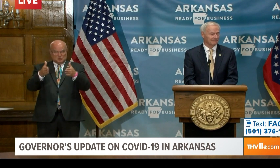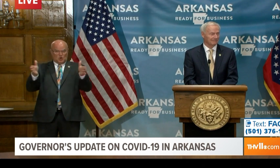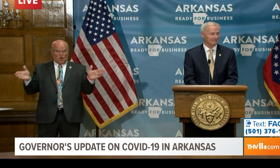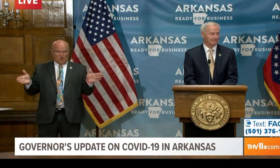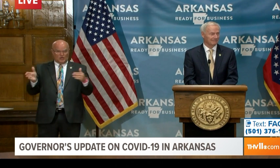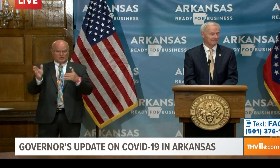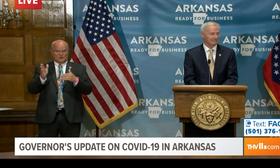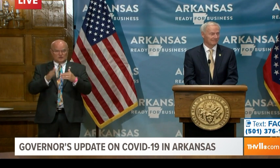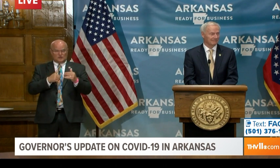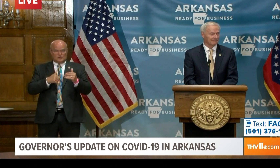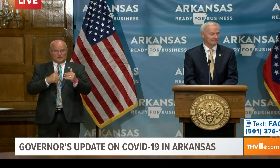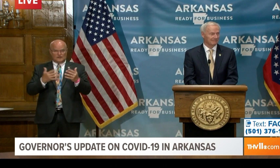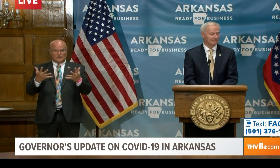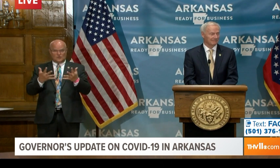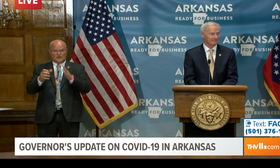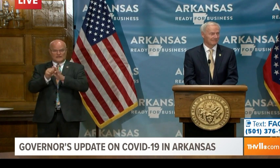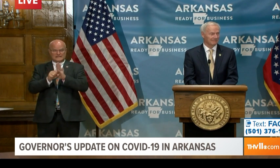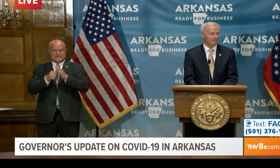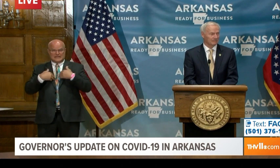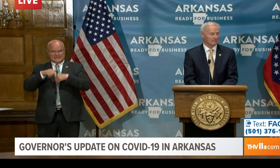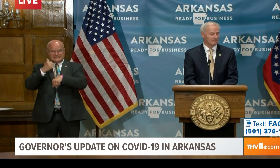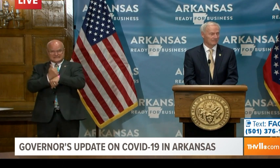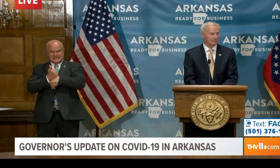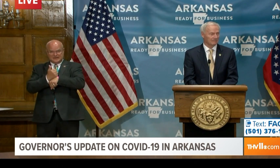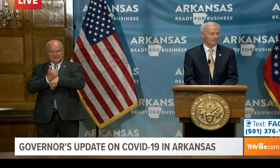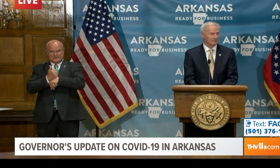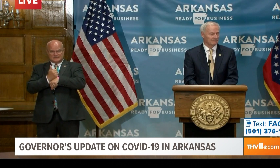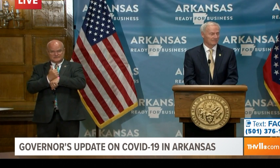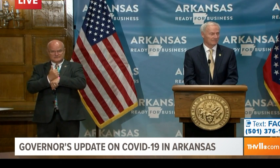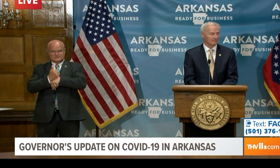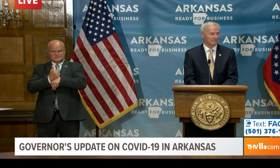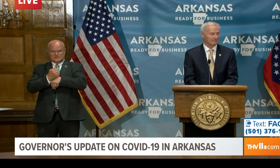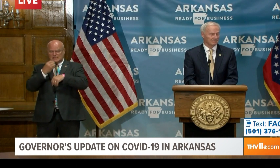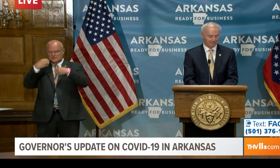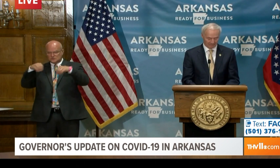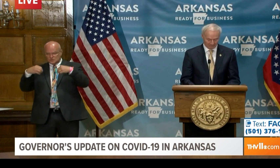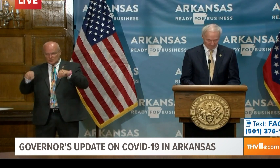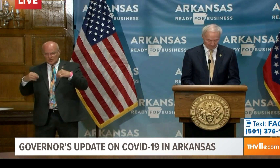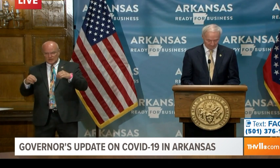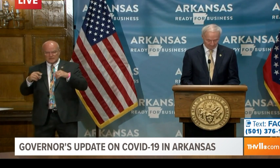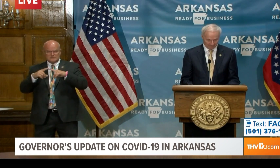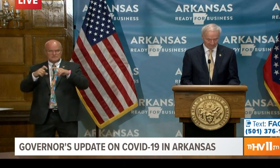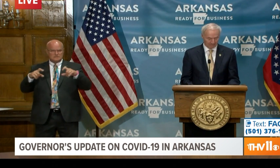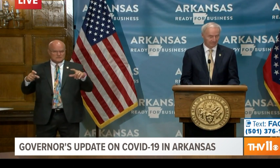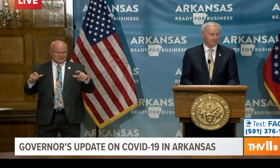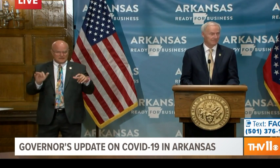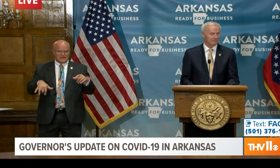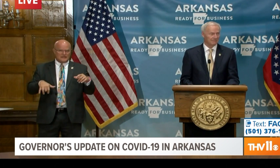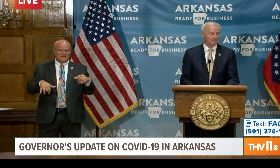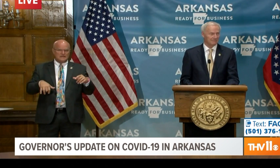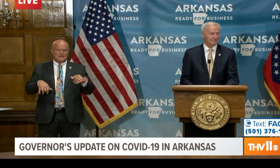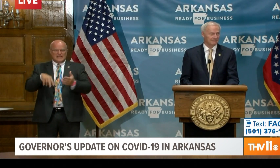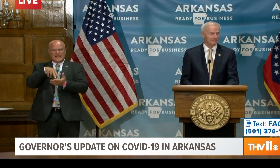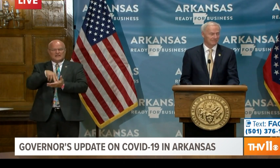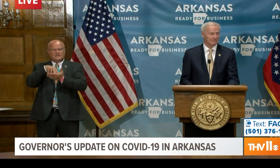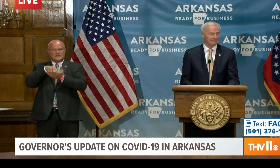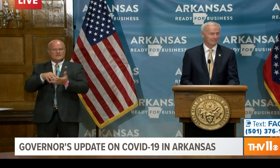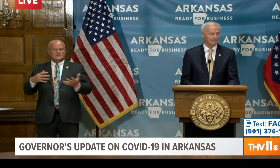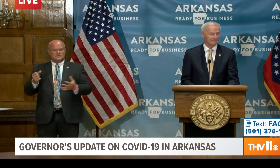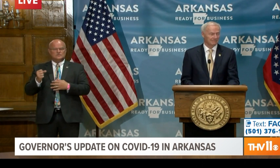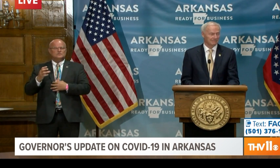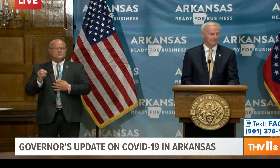than what the state has in place. It requires inside supermarkets and private buildings and outside elevators.